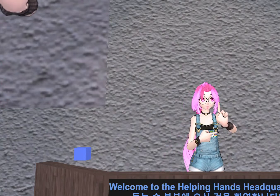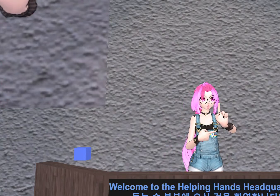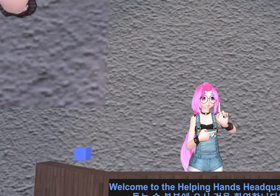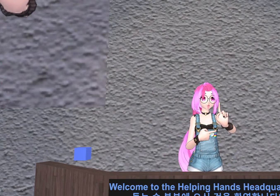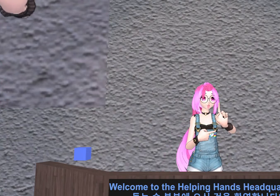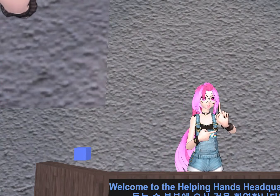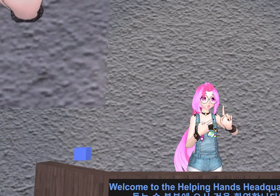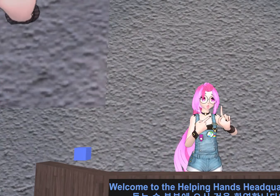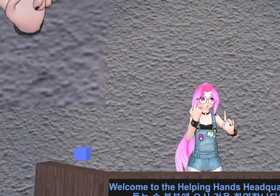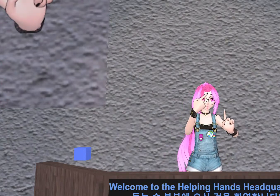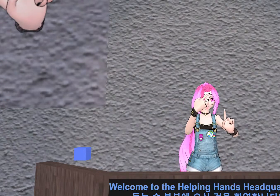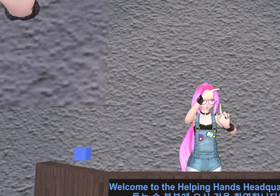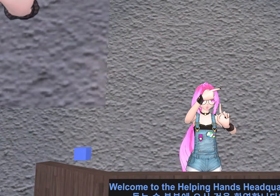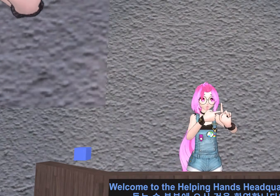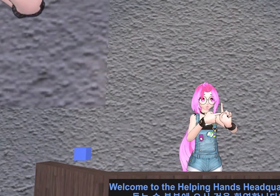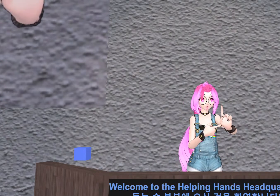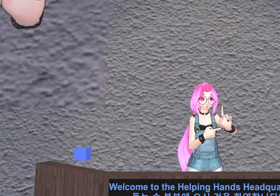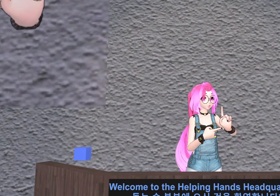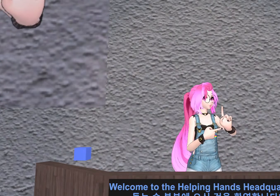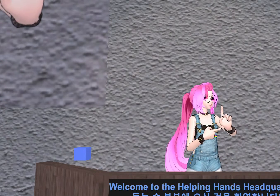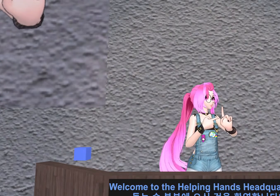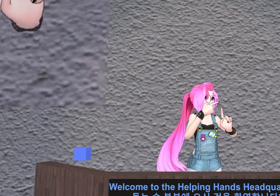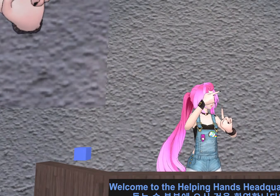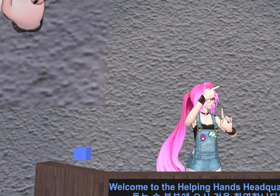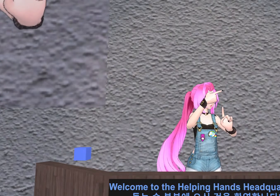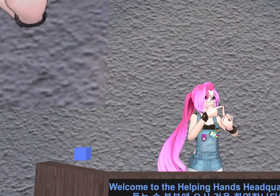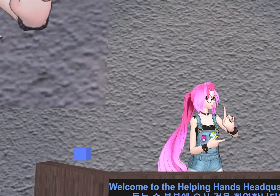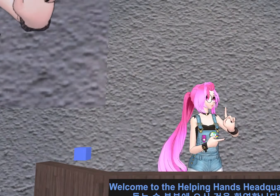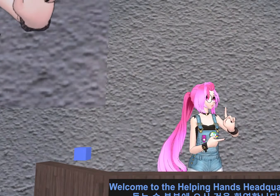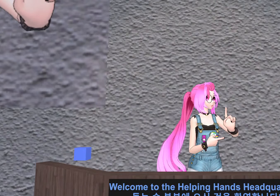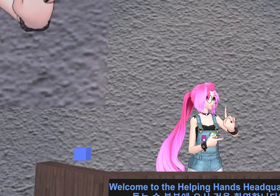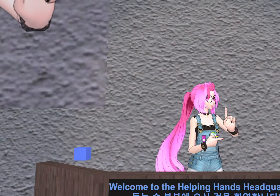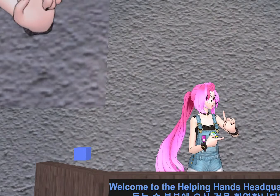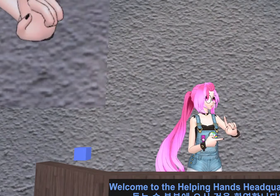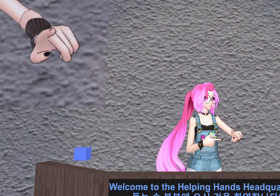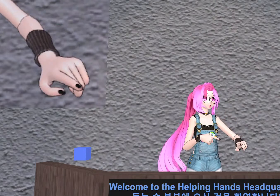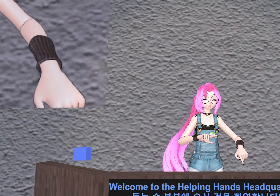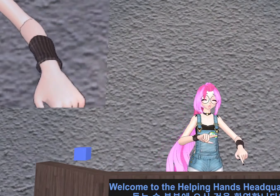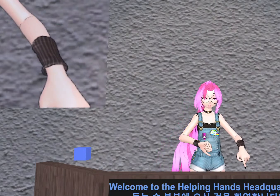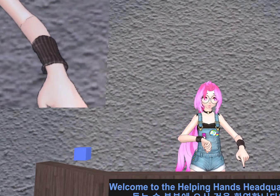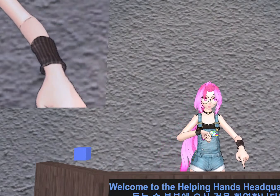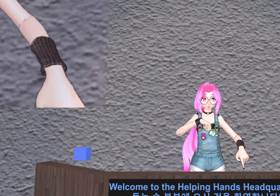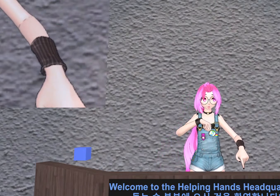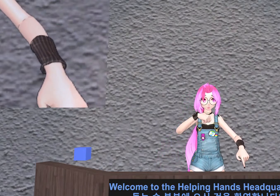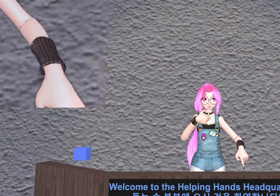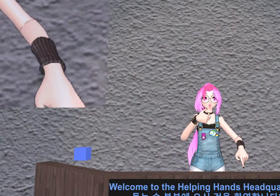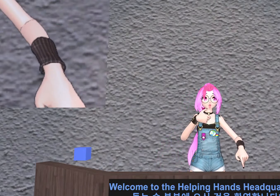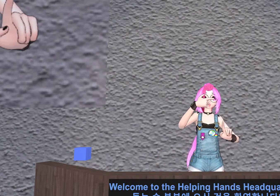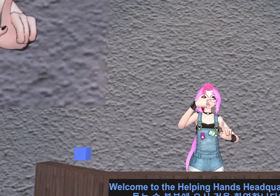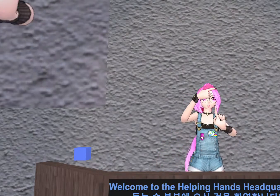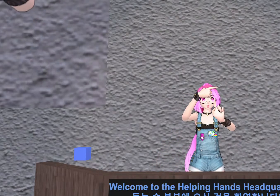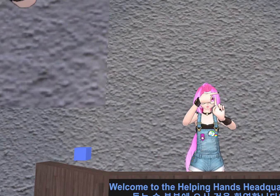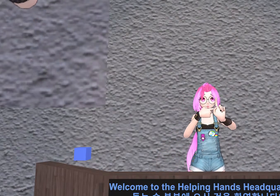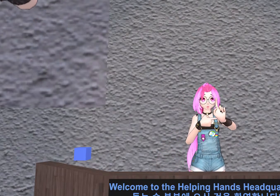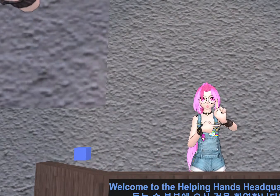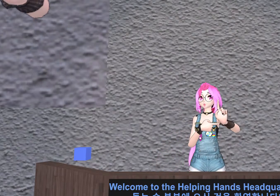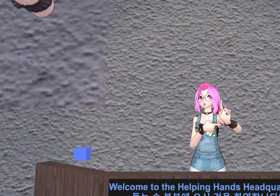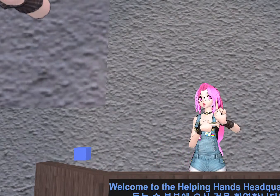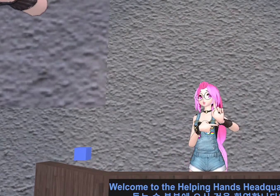this, and you're going to go behind the other one time. Month. Month. Okay?